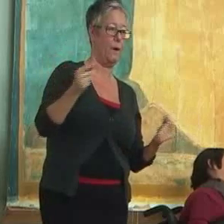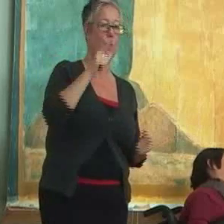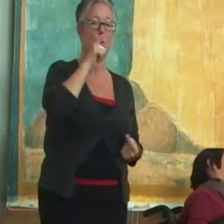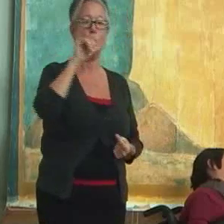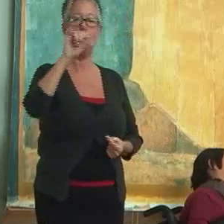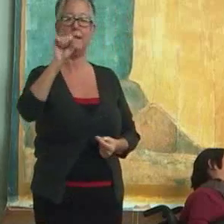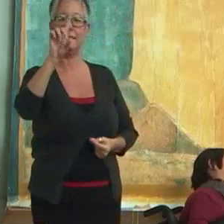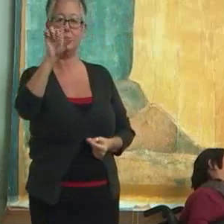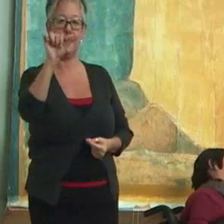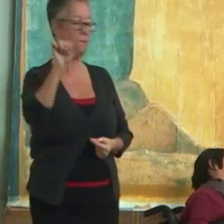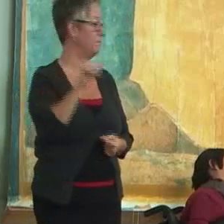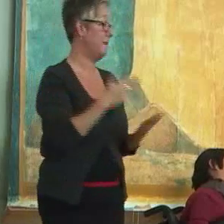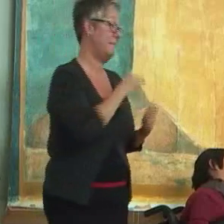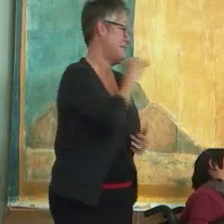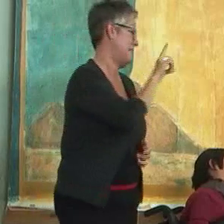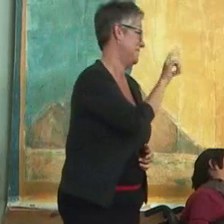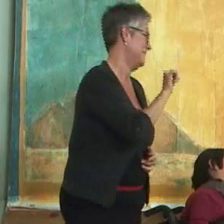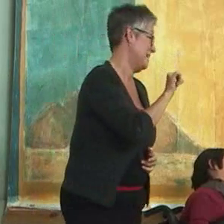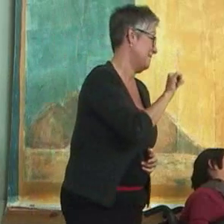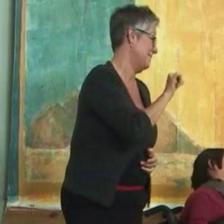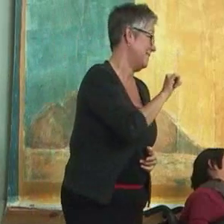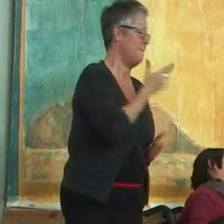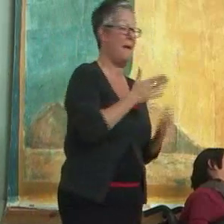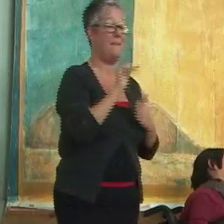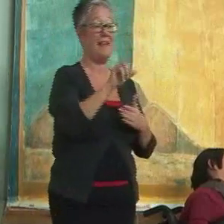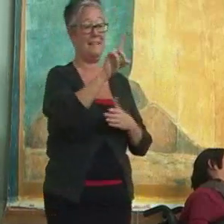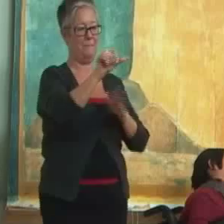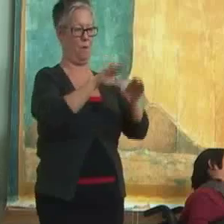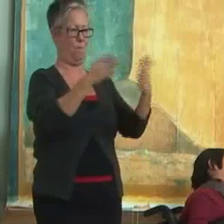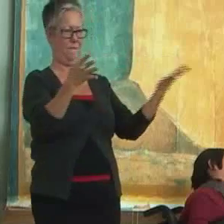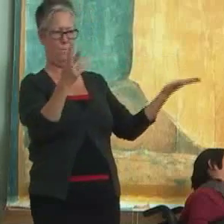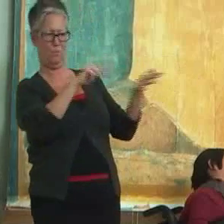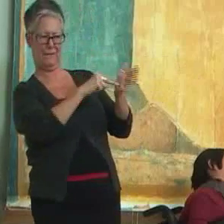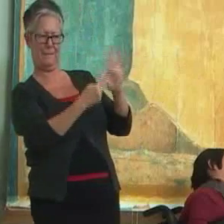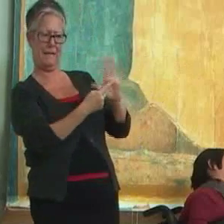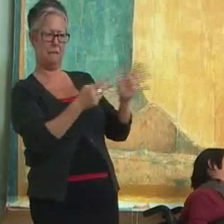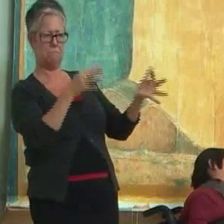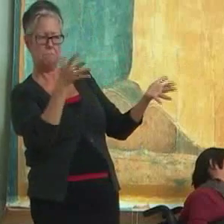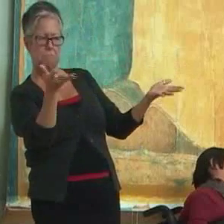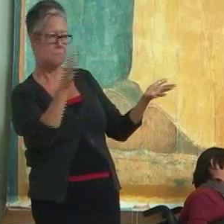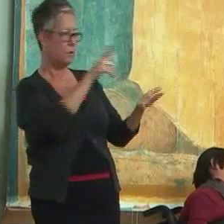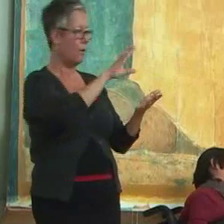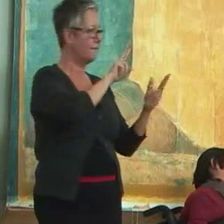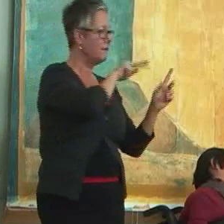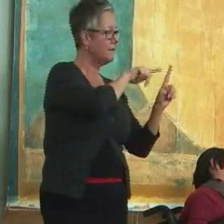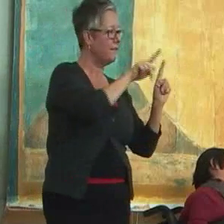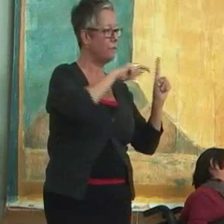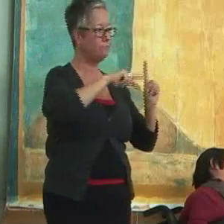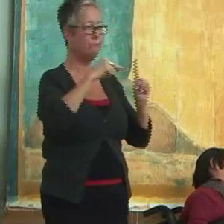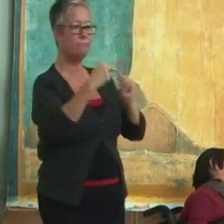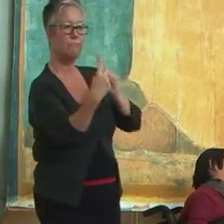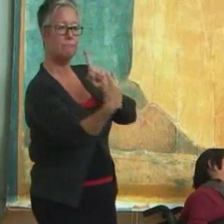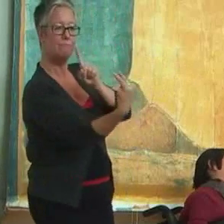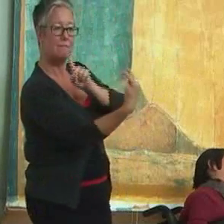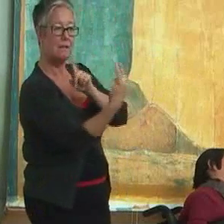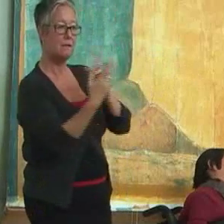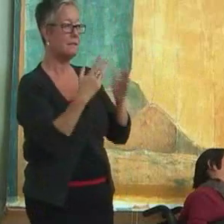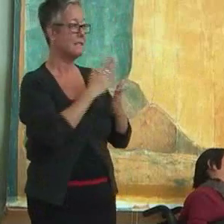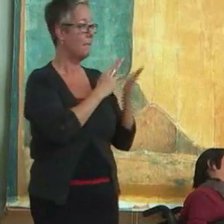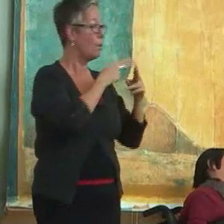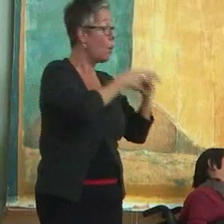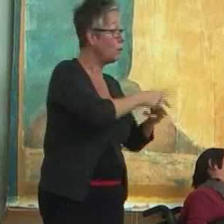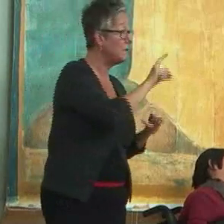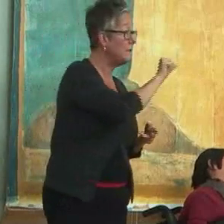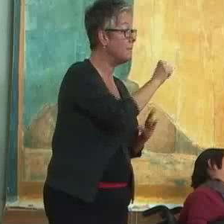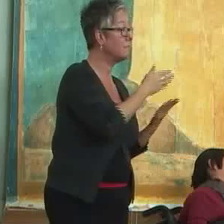not disabled is often open to interpretation. All of us have stresses in life, and but